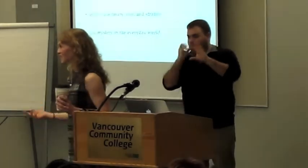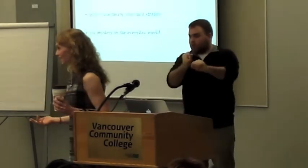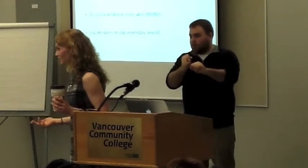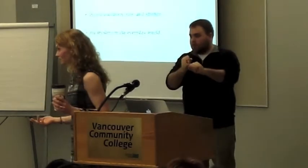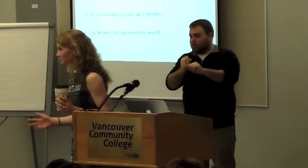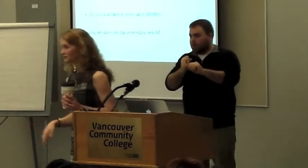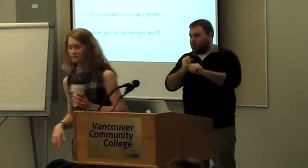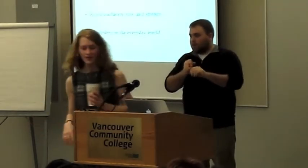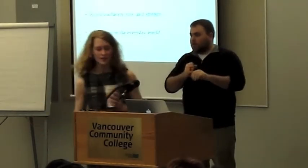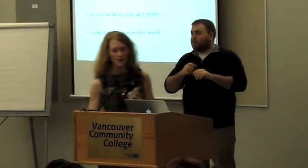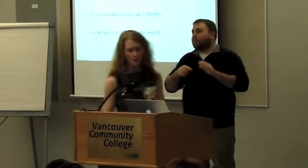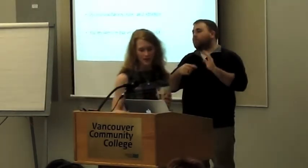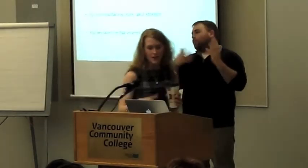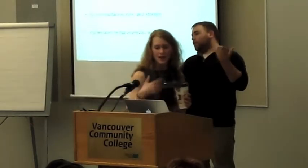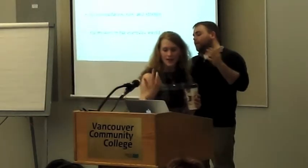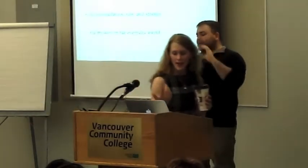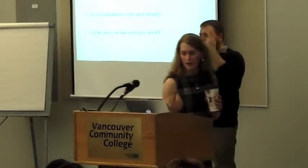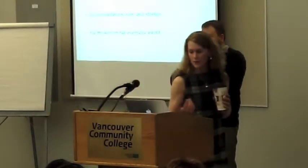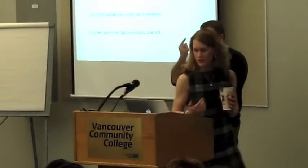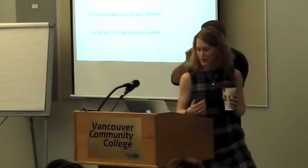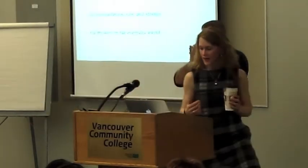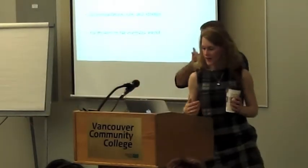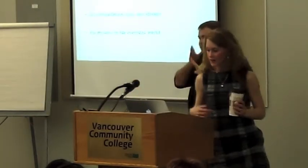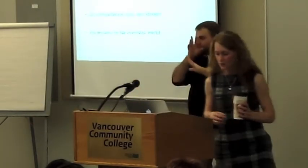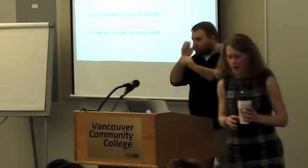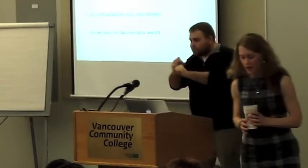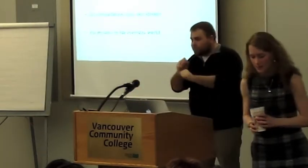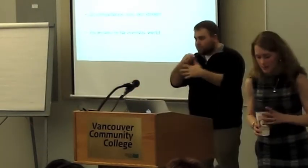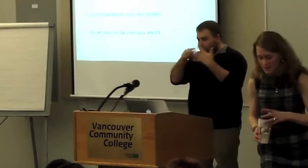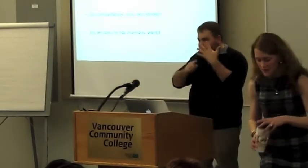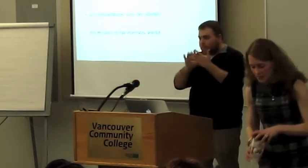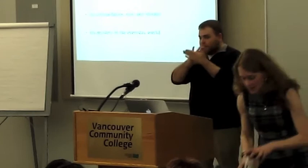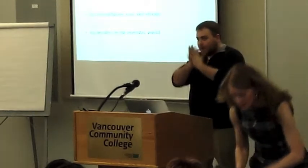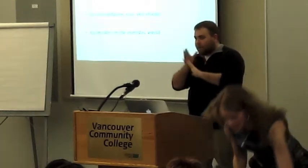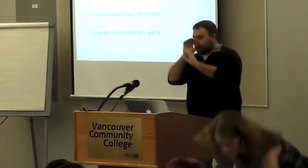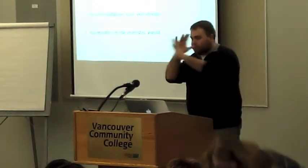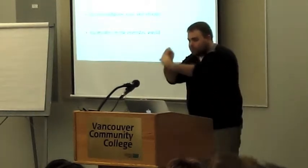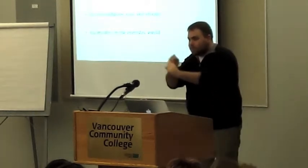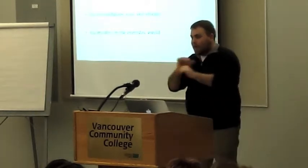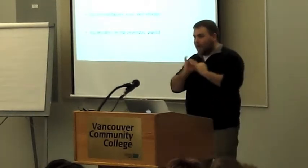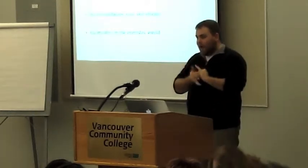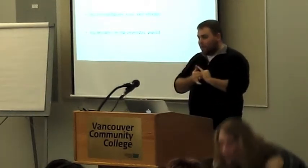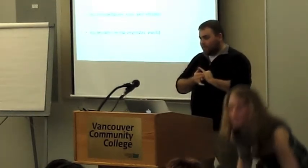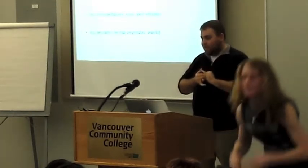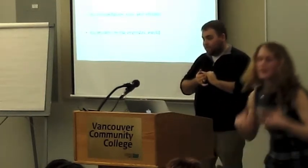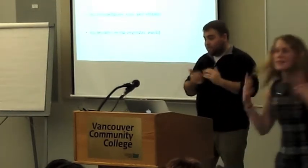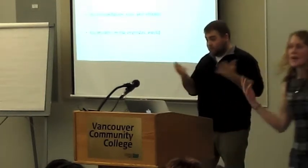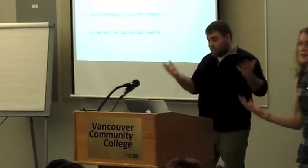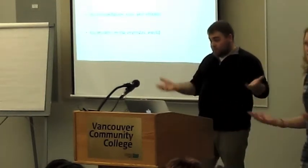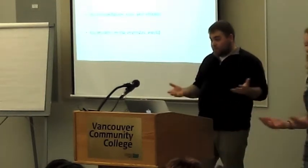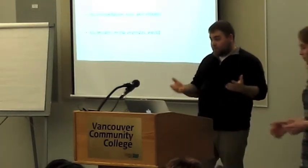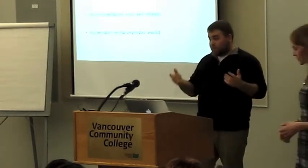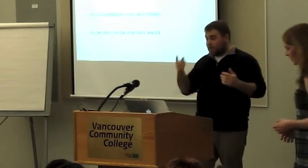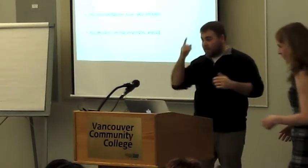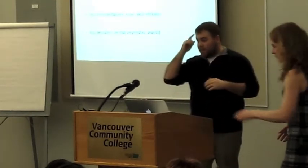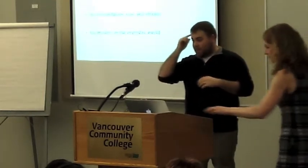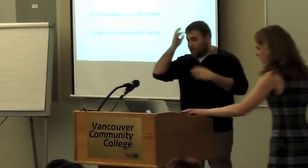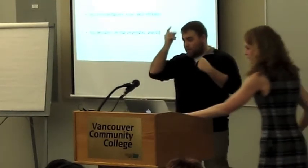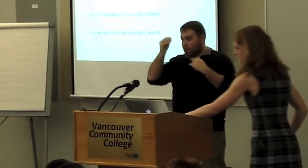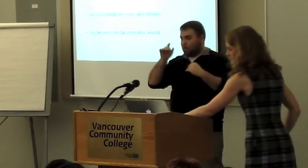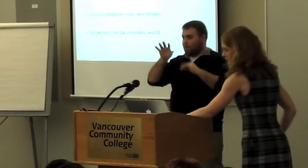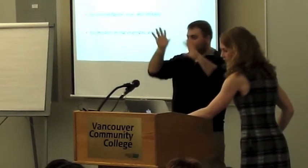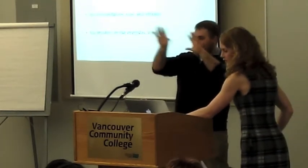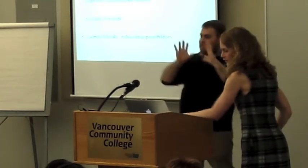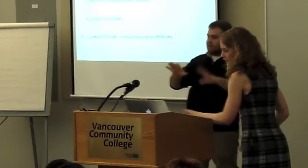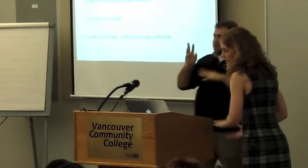as testing. So anyway, can we do that? And can we help them see sort of that glimmer of the fantastic in the world around them?